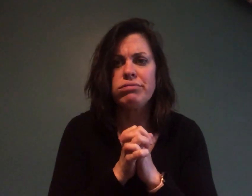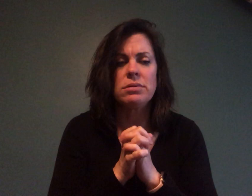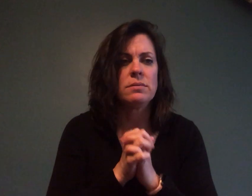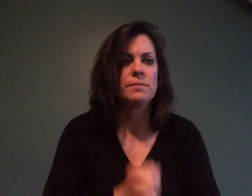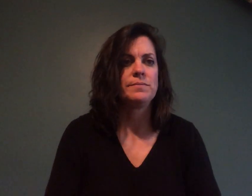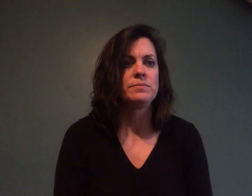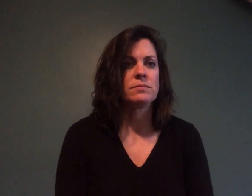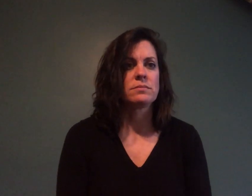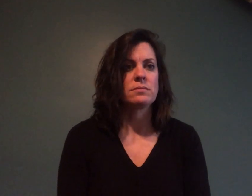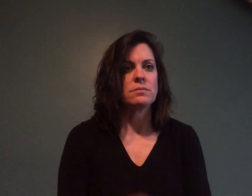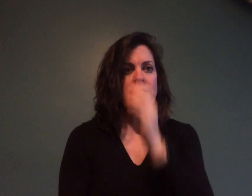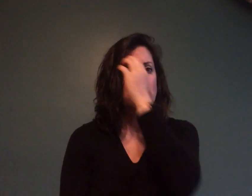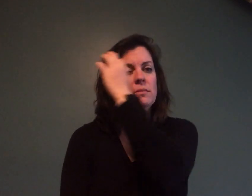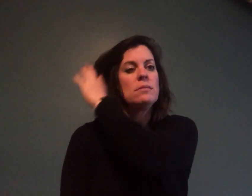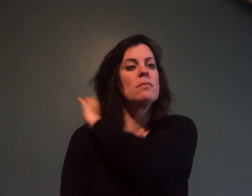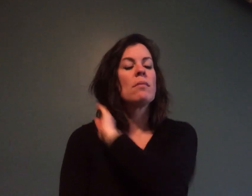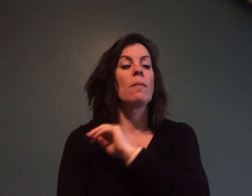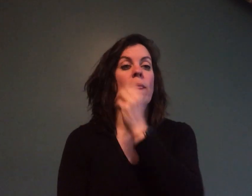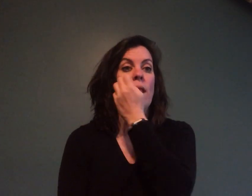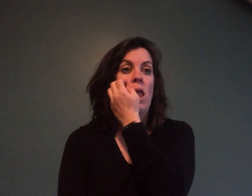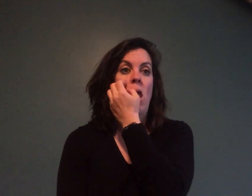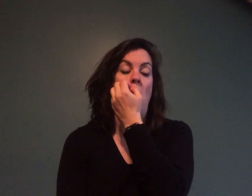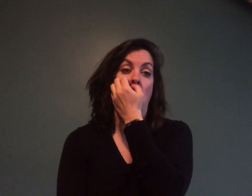Okay, that type of thing. So we talked about the